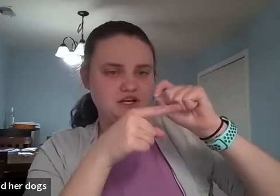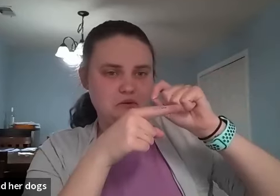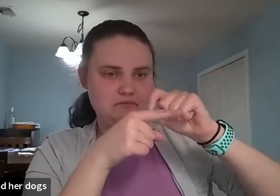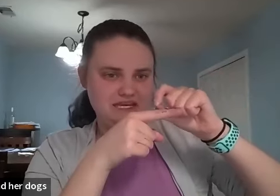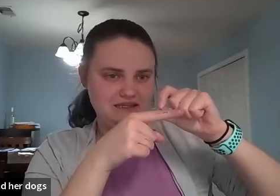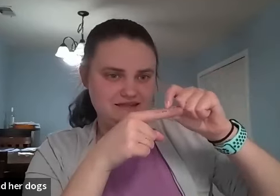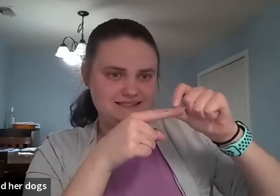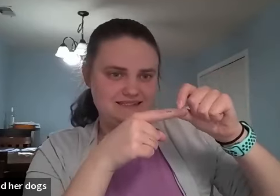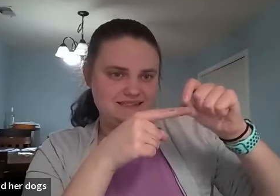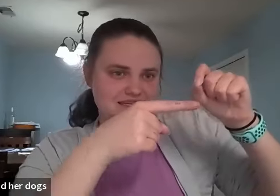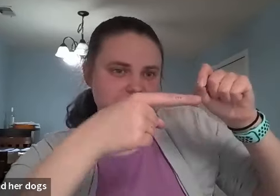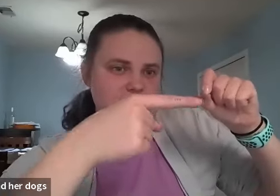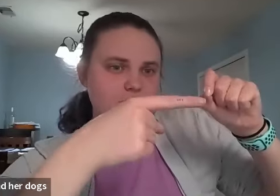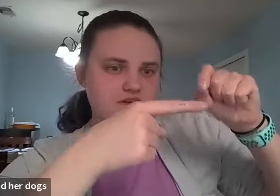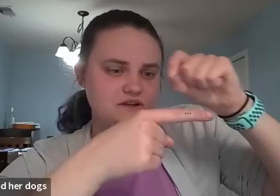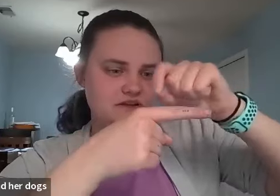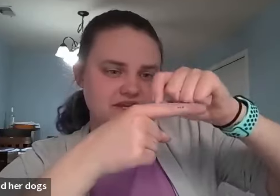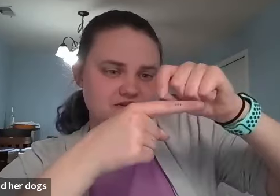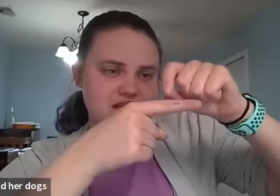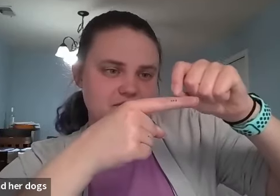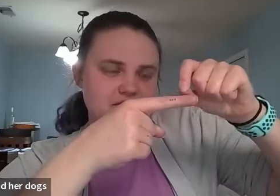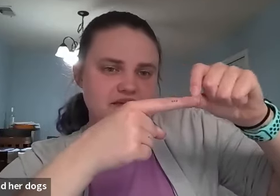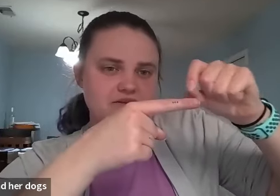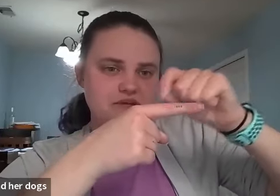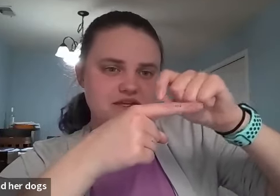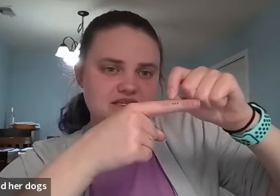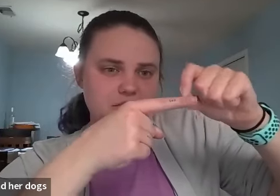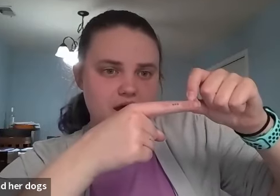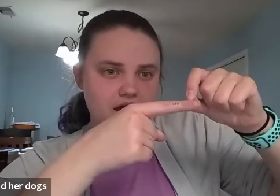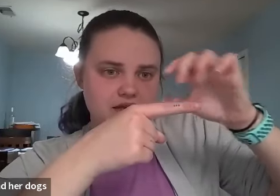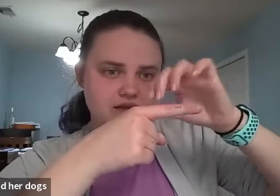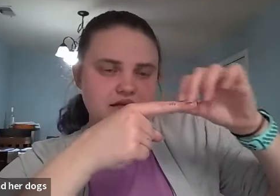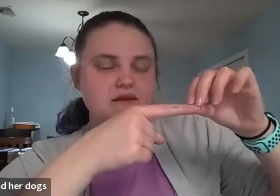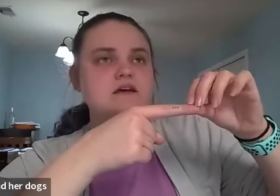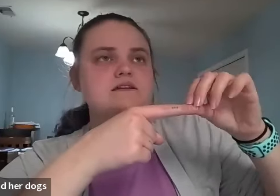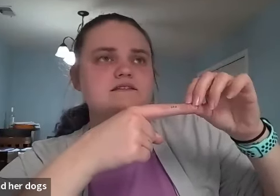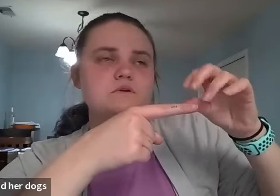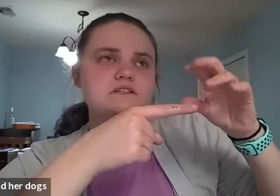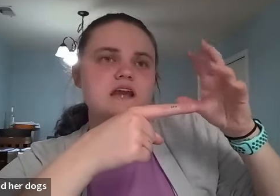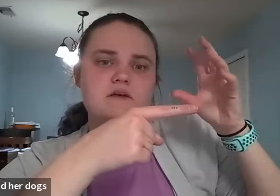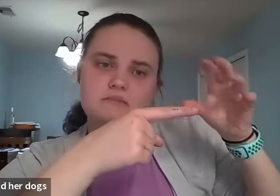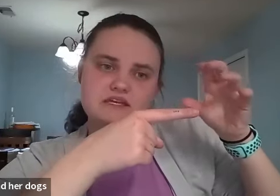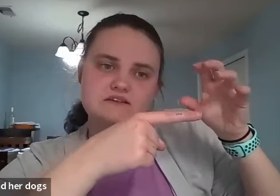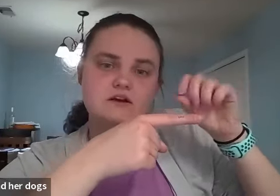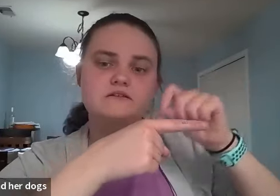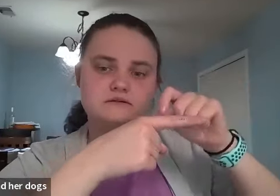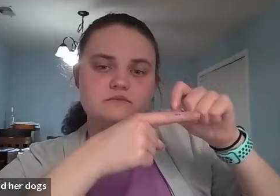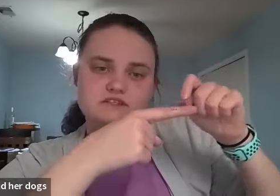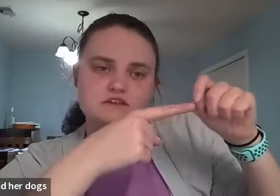going to go beans. It's like you have the pointer finger and then you're tapping them like the beans in a pod, kind of like, it's almost like kind of how peas are. You know, it's also